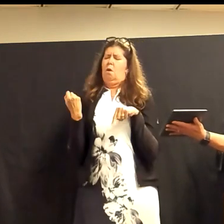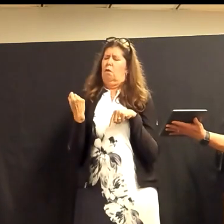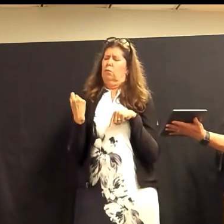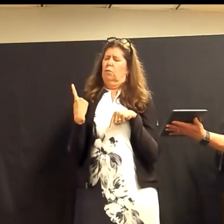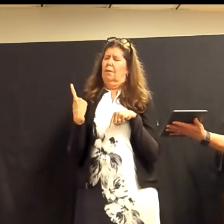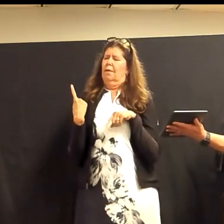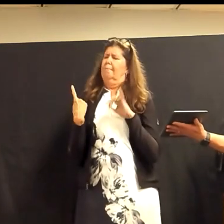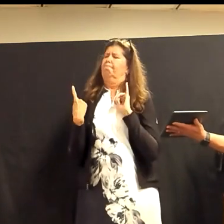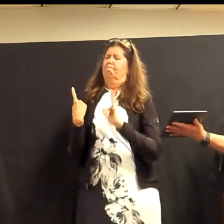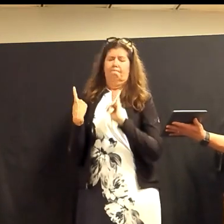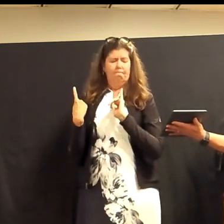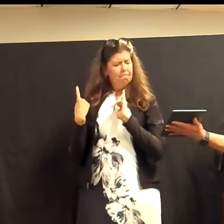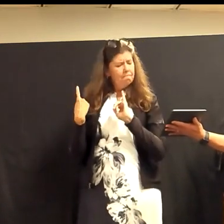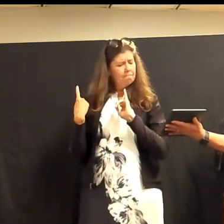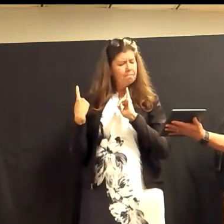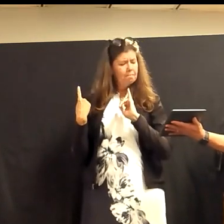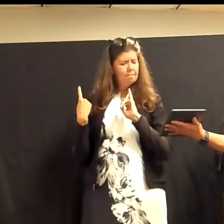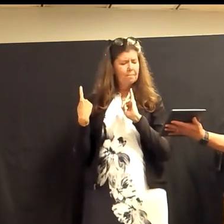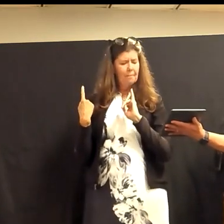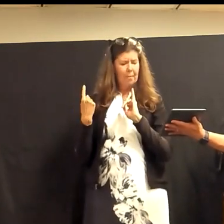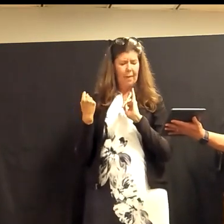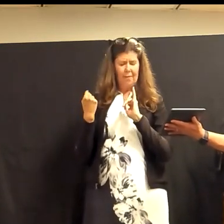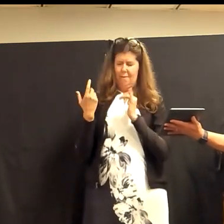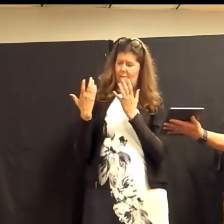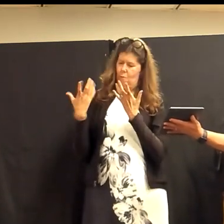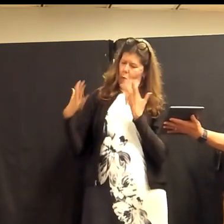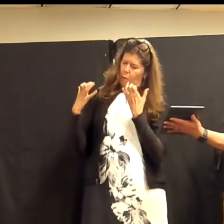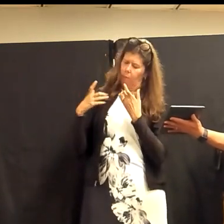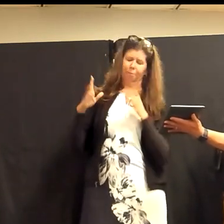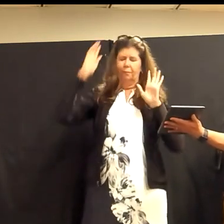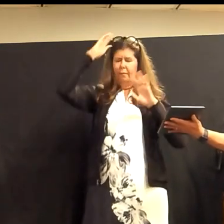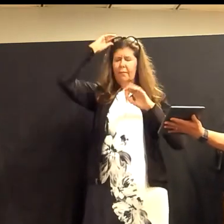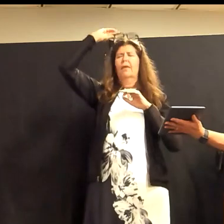we need to come to an understanding.